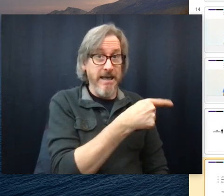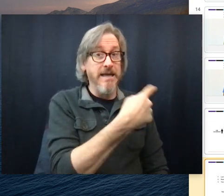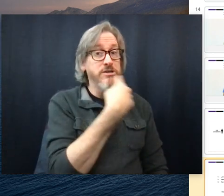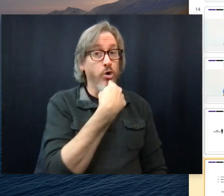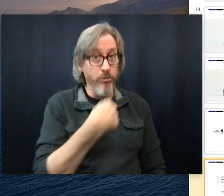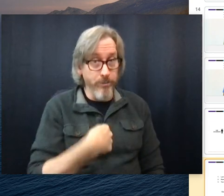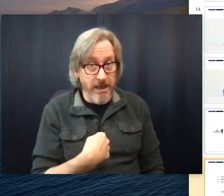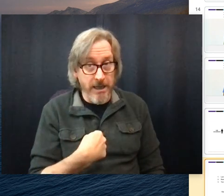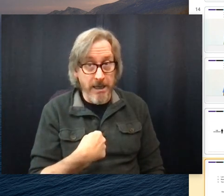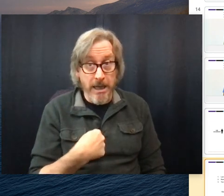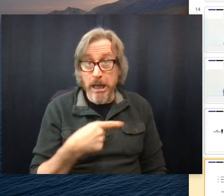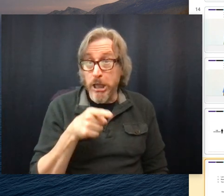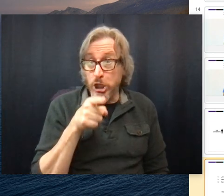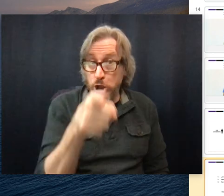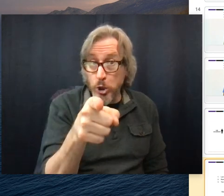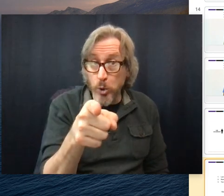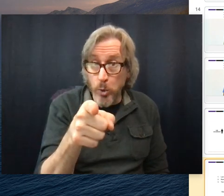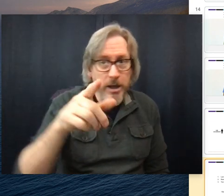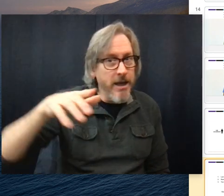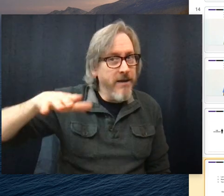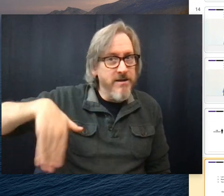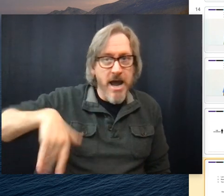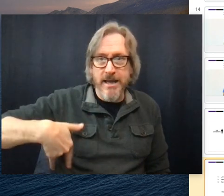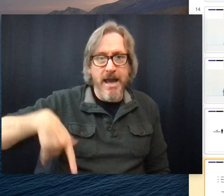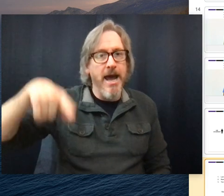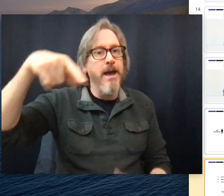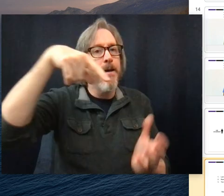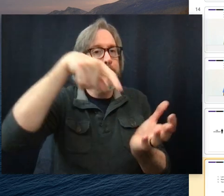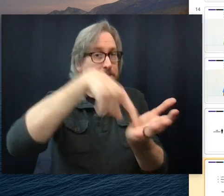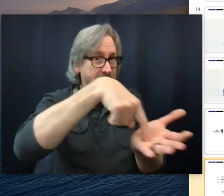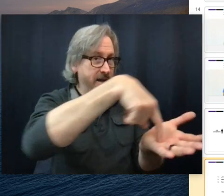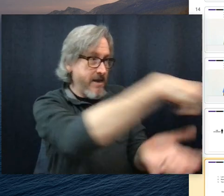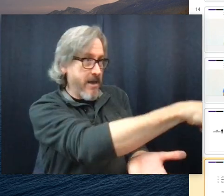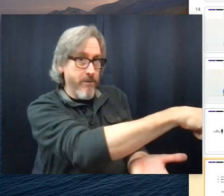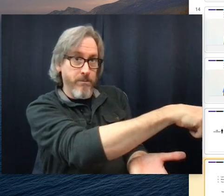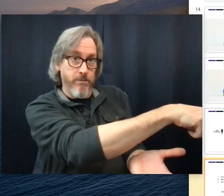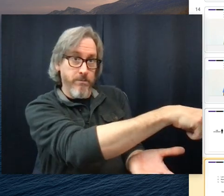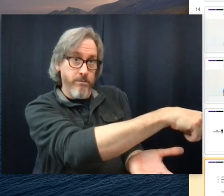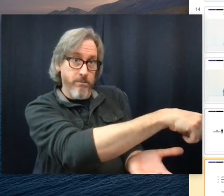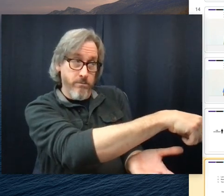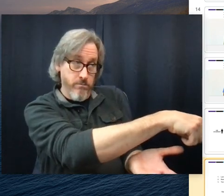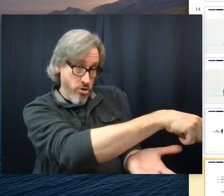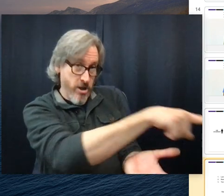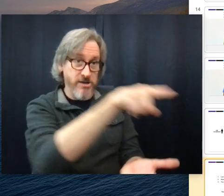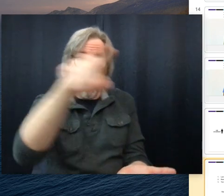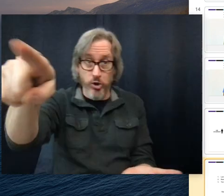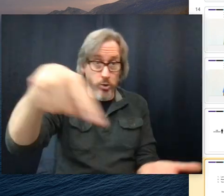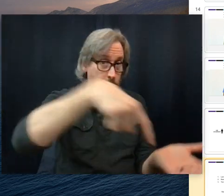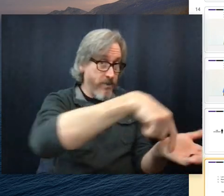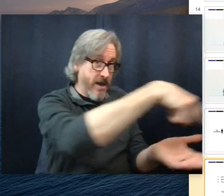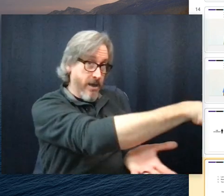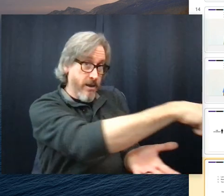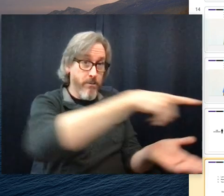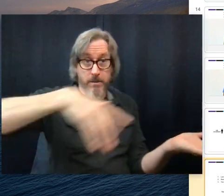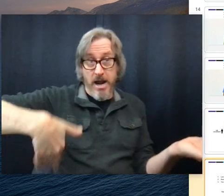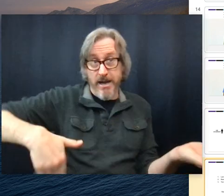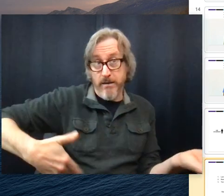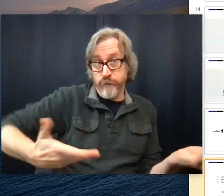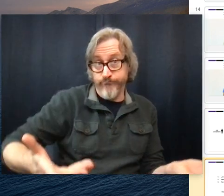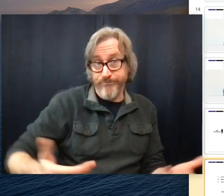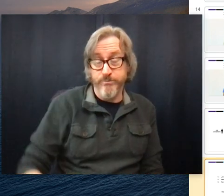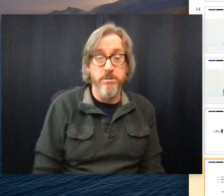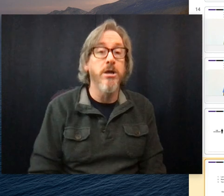Lee told me you not yet paid him. Okay, so you pay him